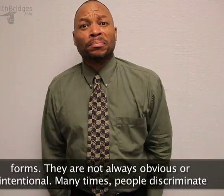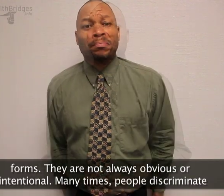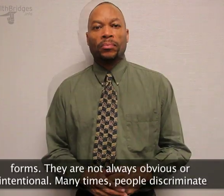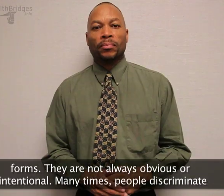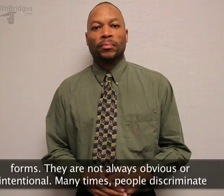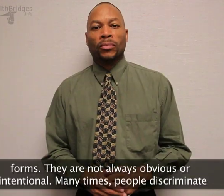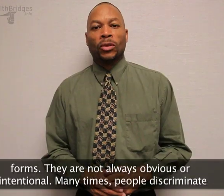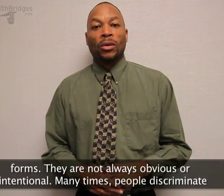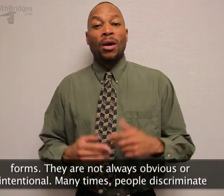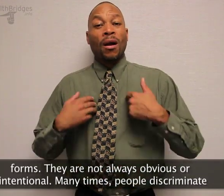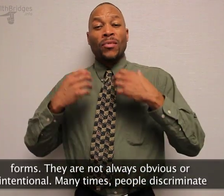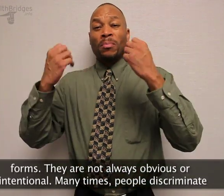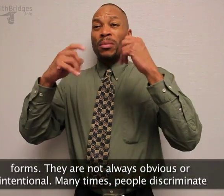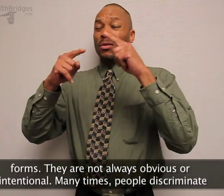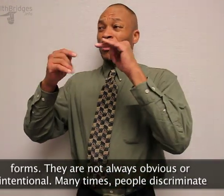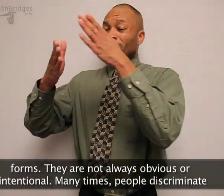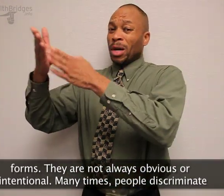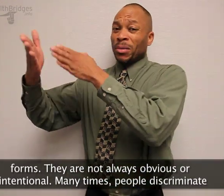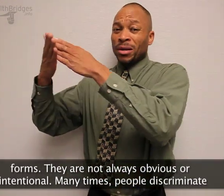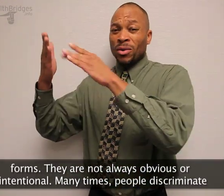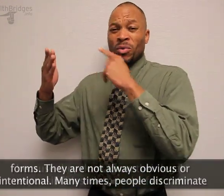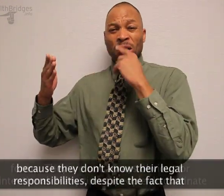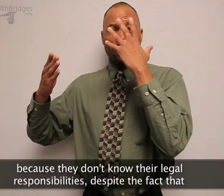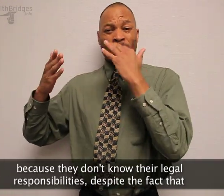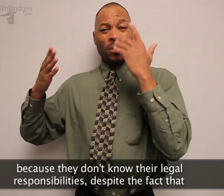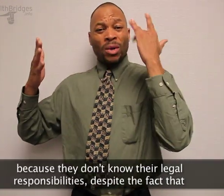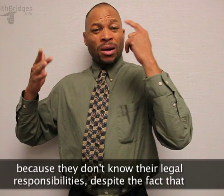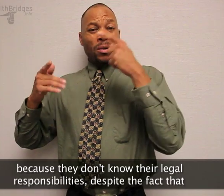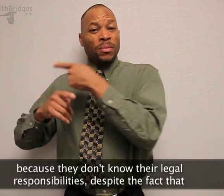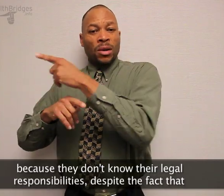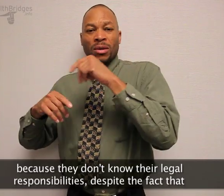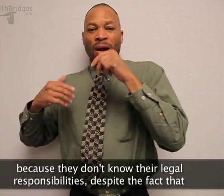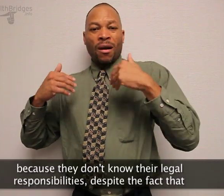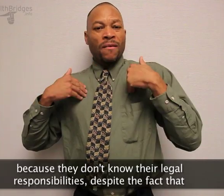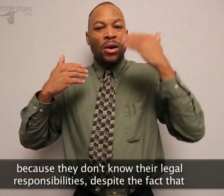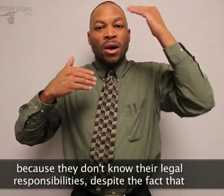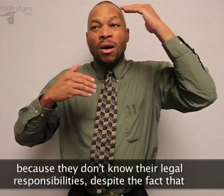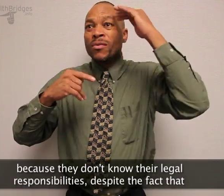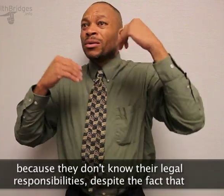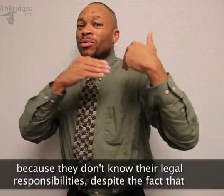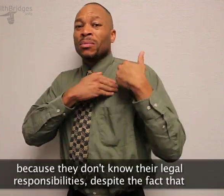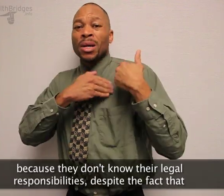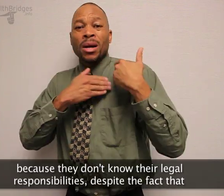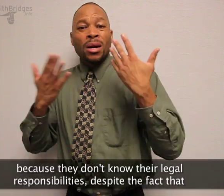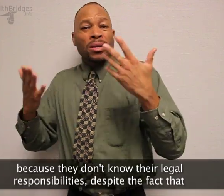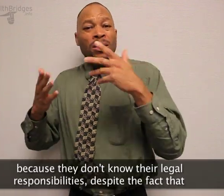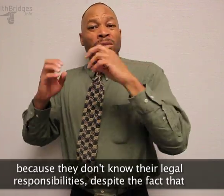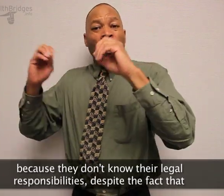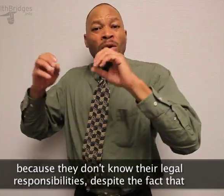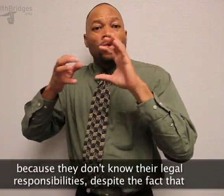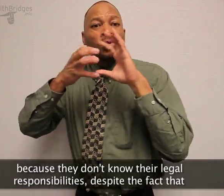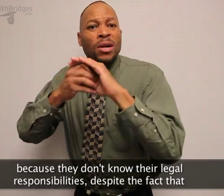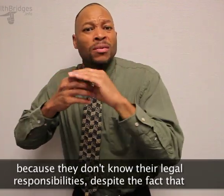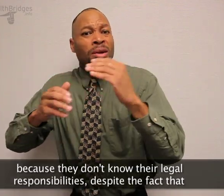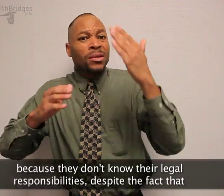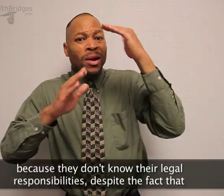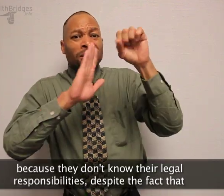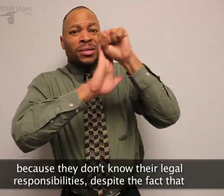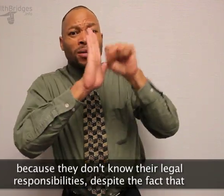Many times, people discriminate because they don't know their legal responsibilities, they don't despite